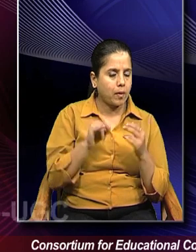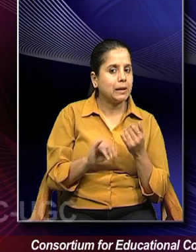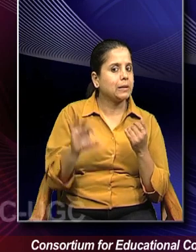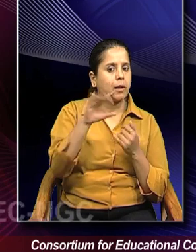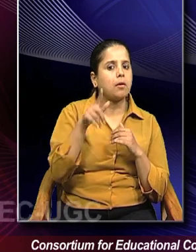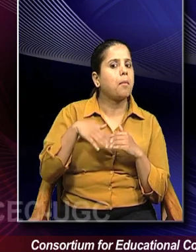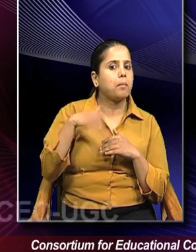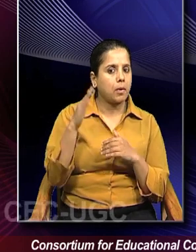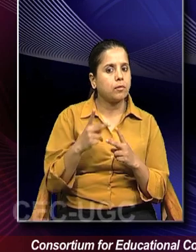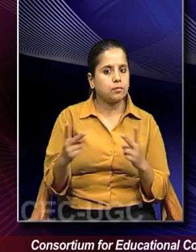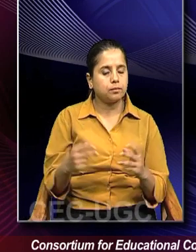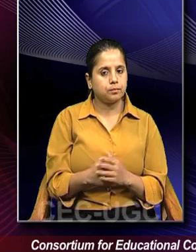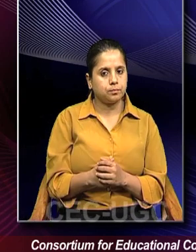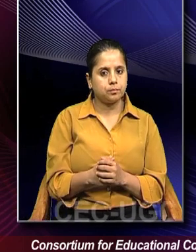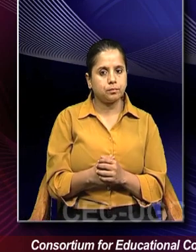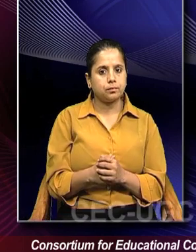states.